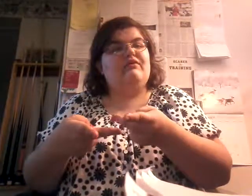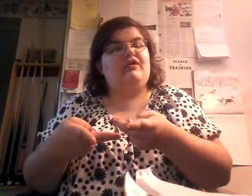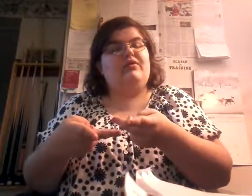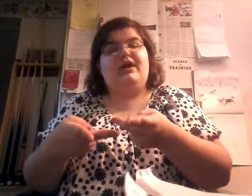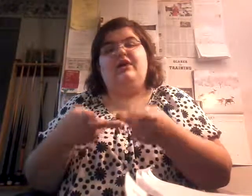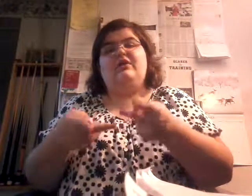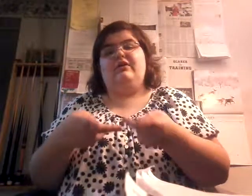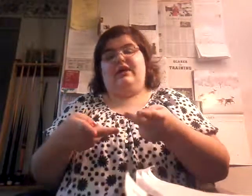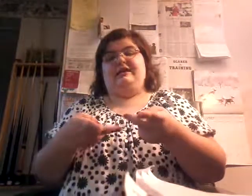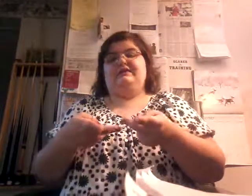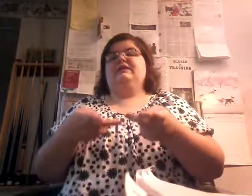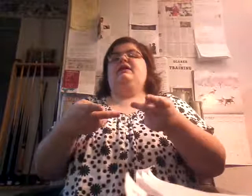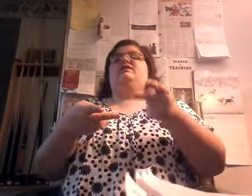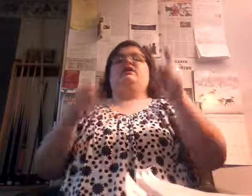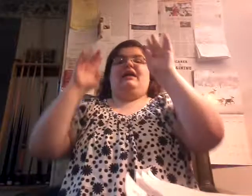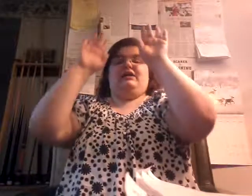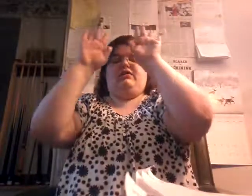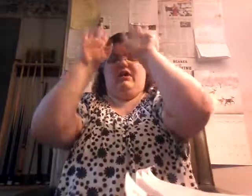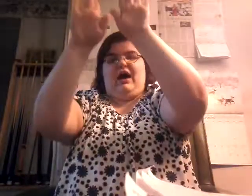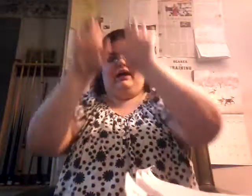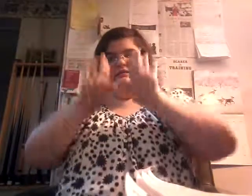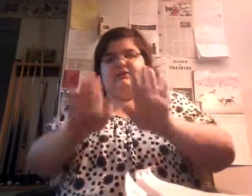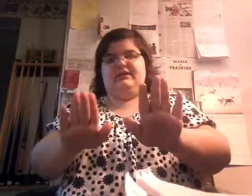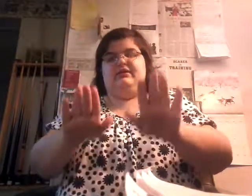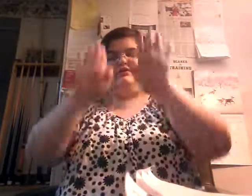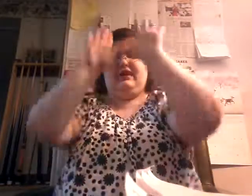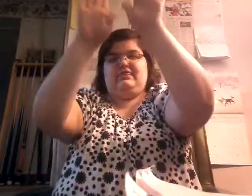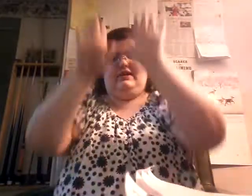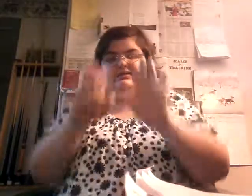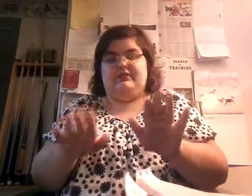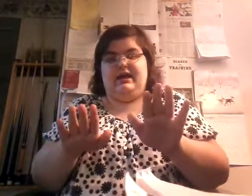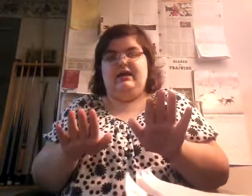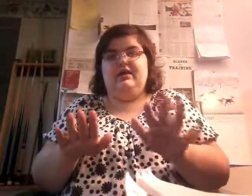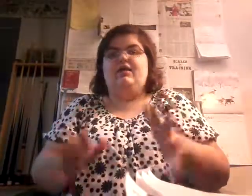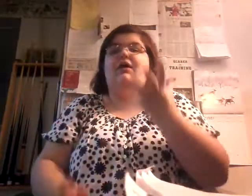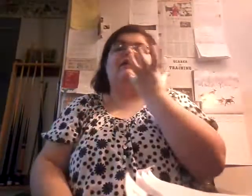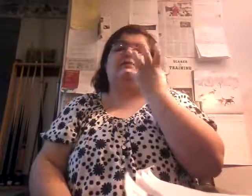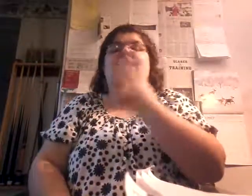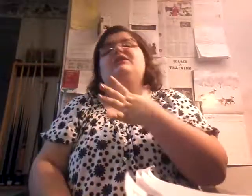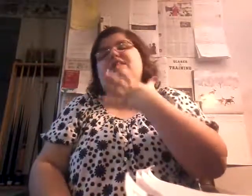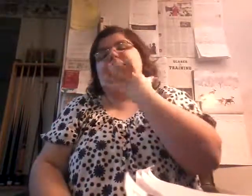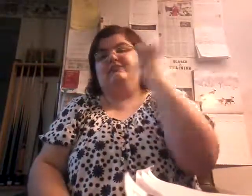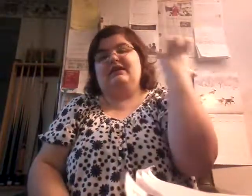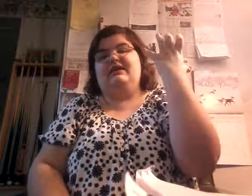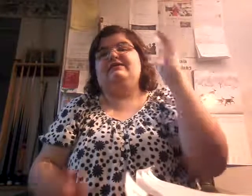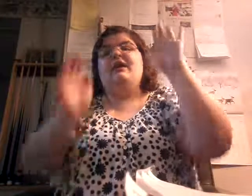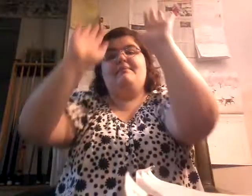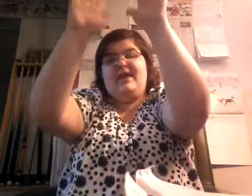For we are glorious. So like, you know how awesome goes like this, right? Well, awesome's like this.